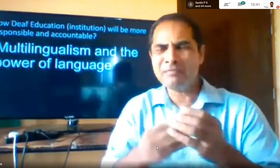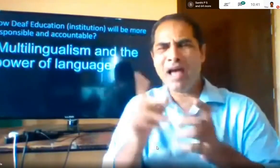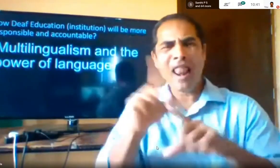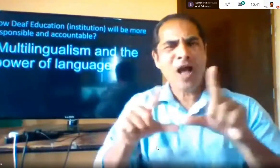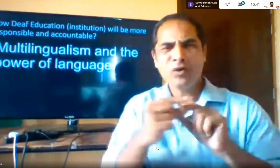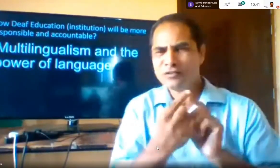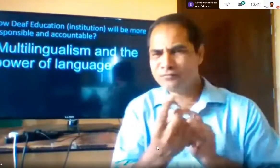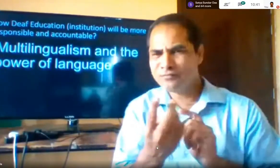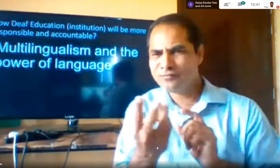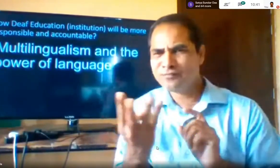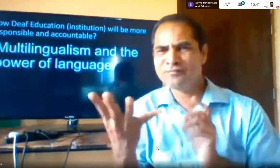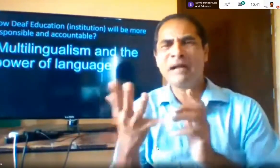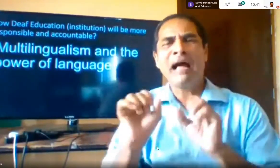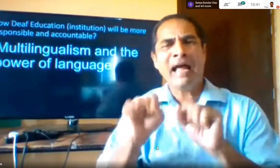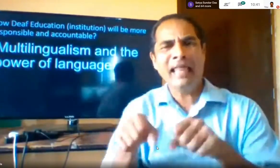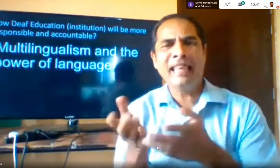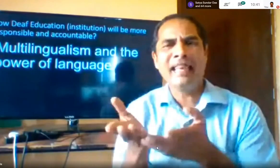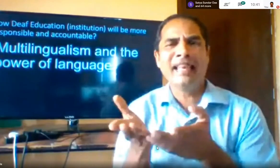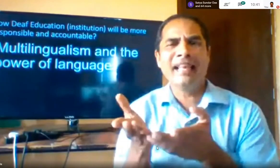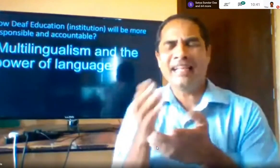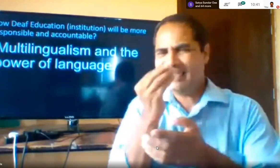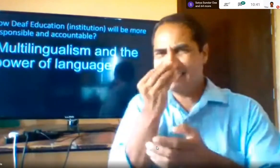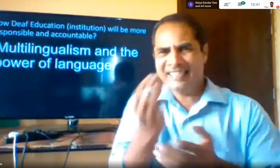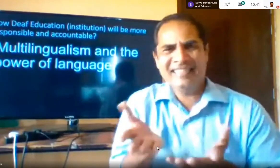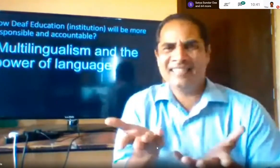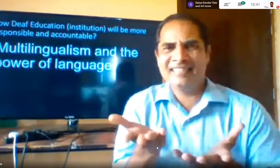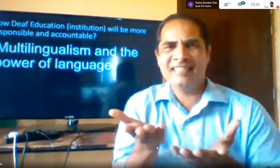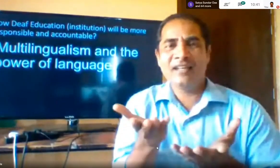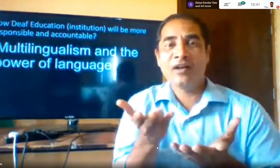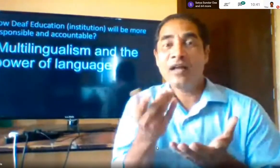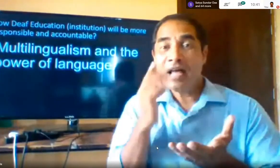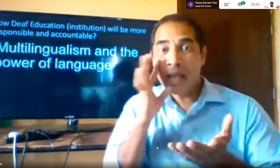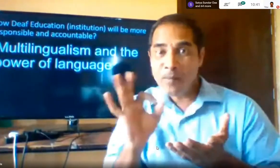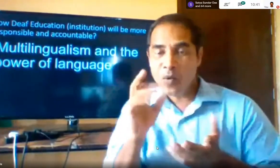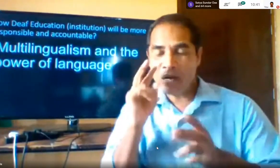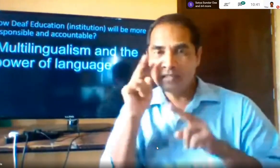be bilingual. They can be multilingual. Yes, it's possible. It's not easy, but